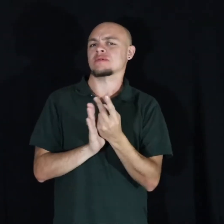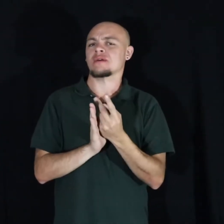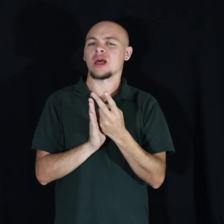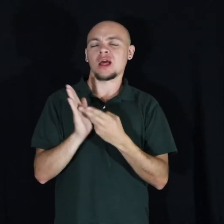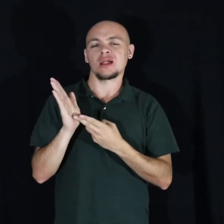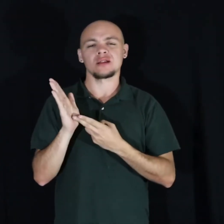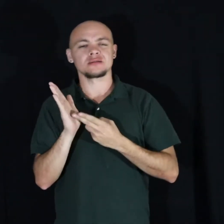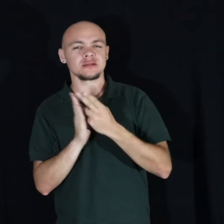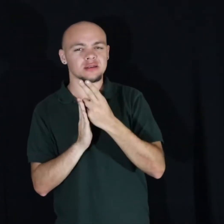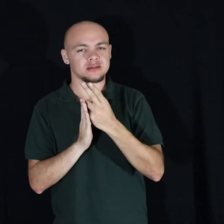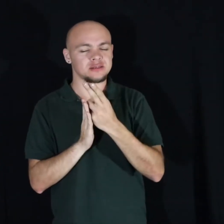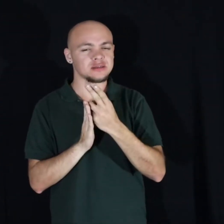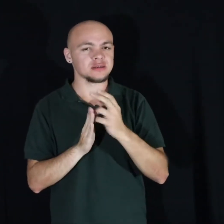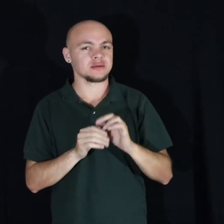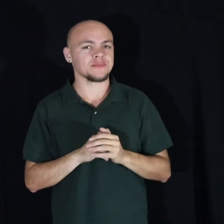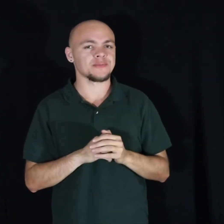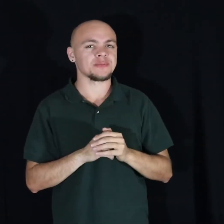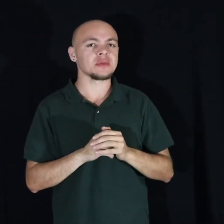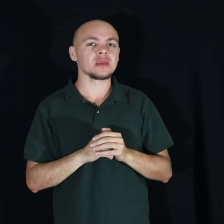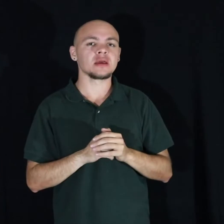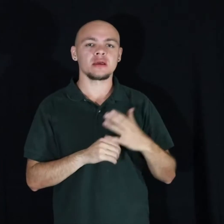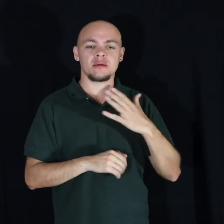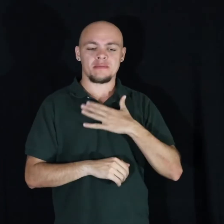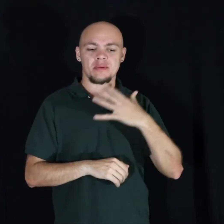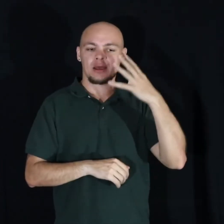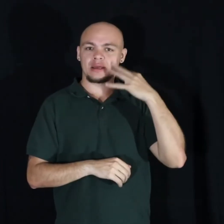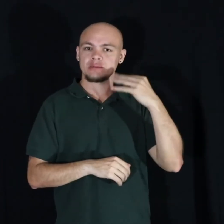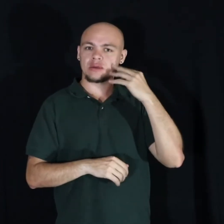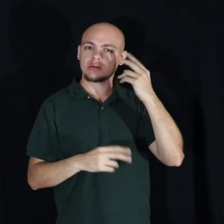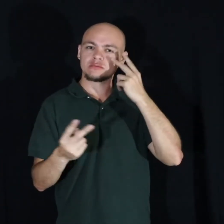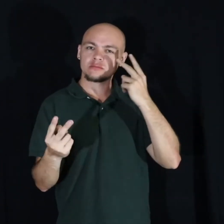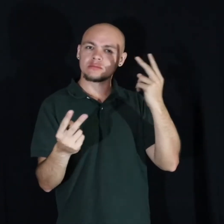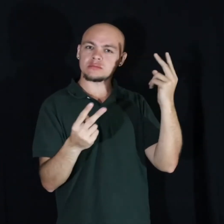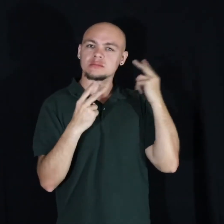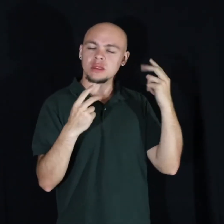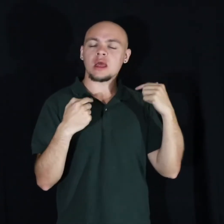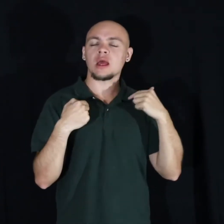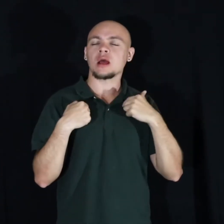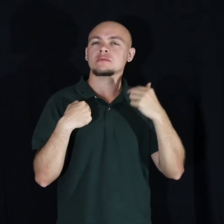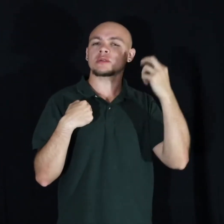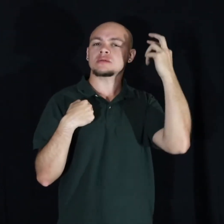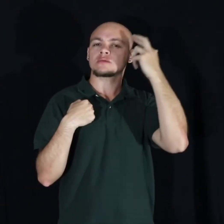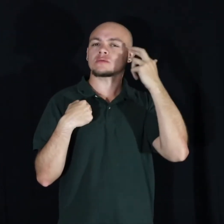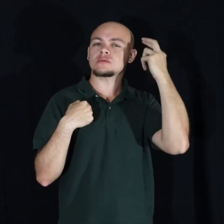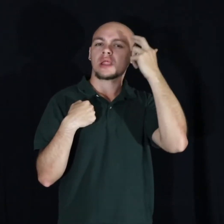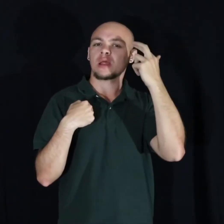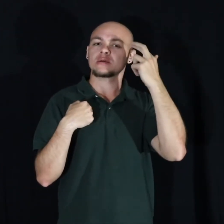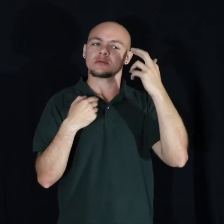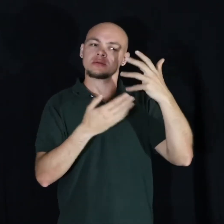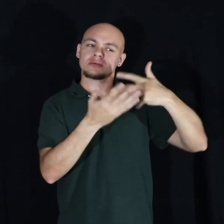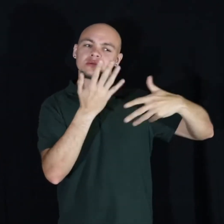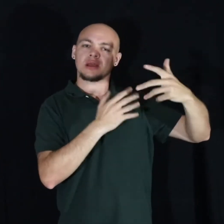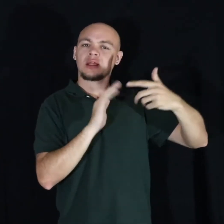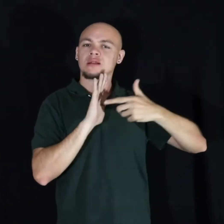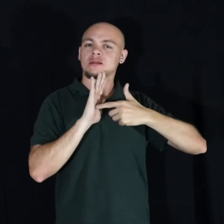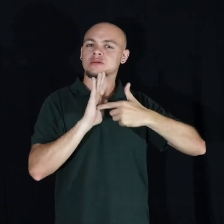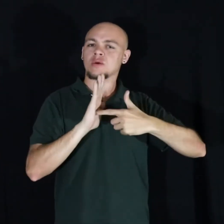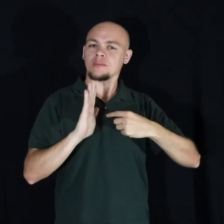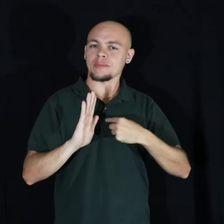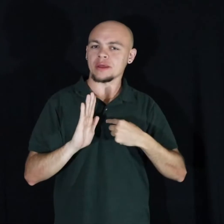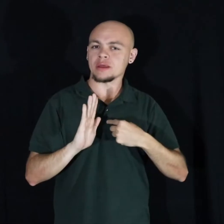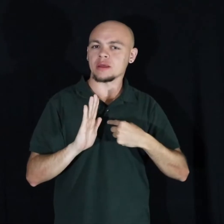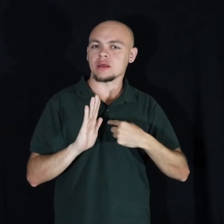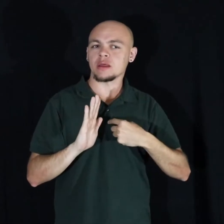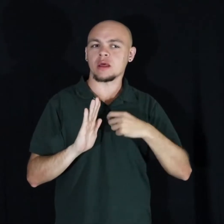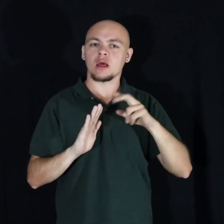authenticity. As I reflect upon my experiences, I have come to realize that society portrays me as